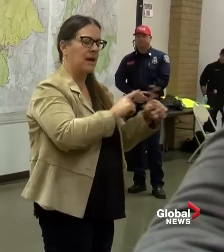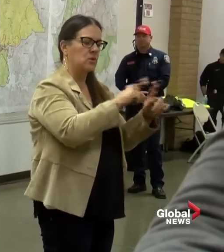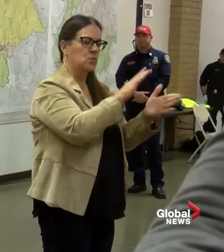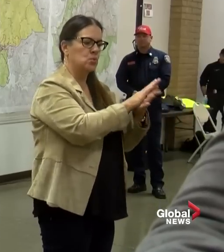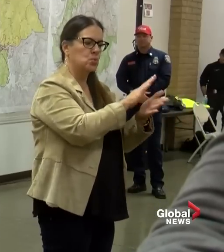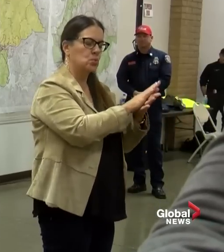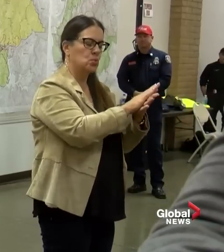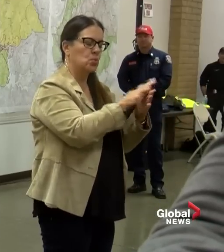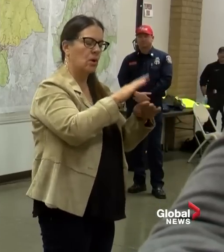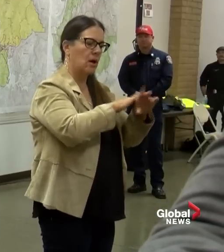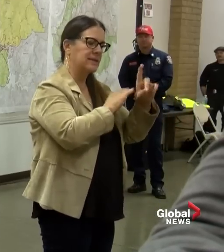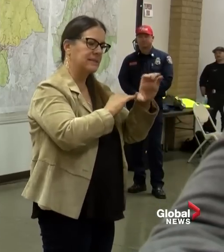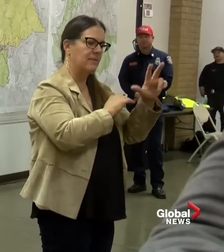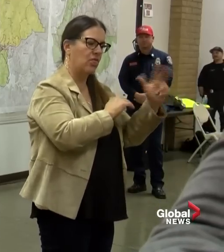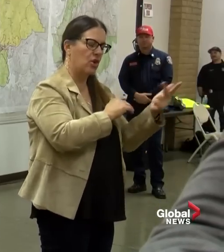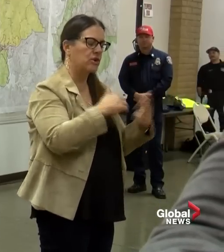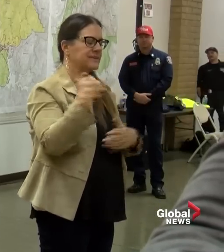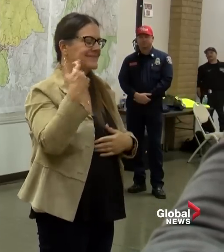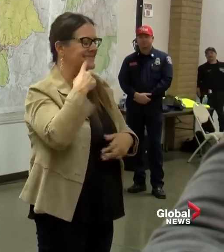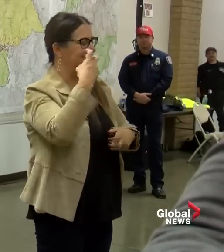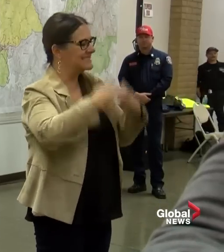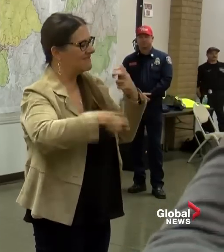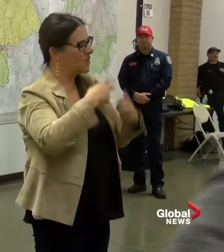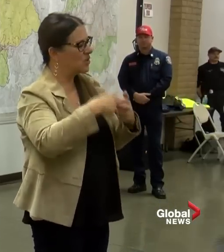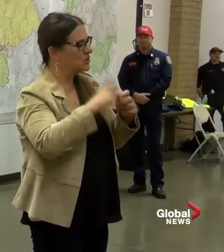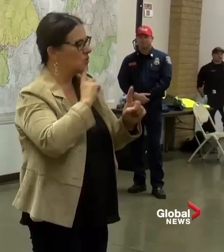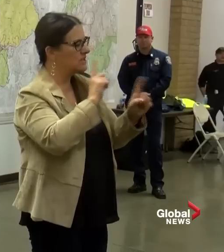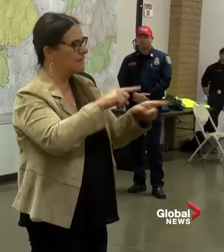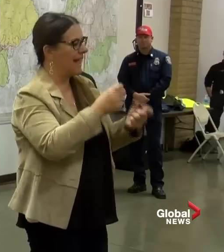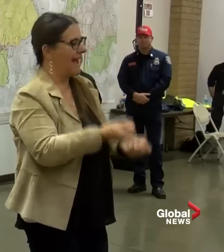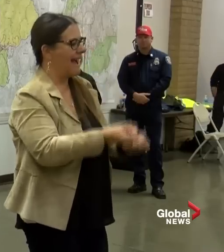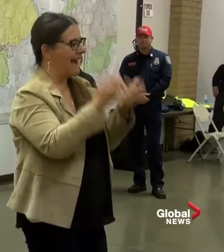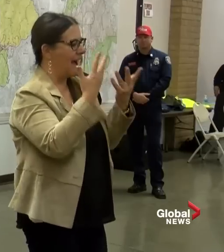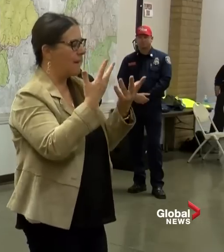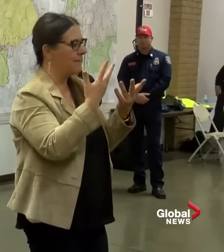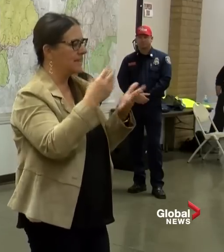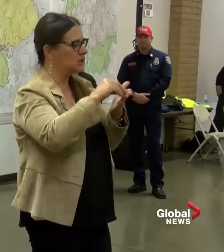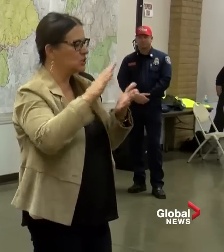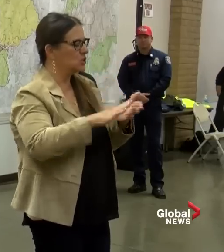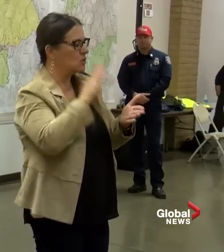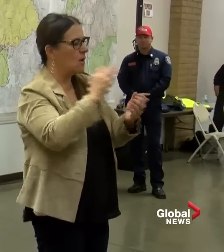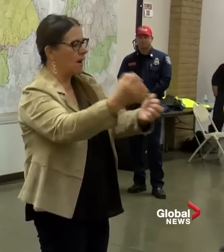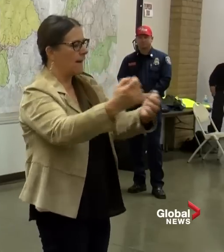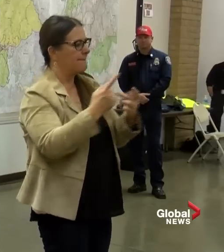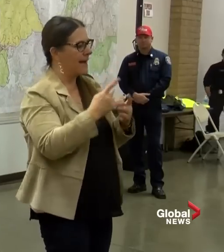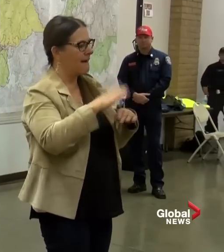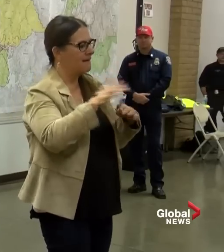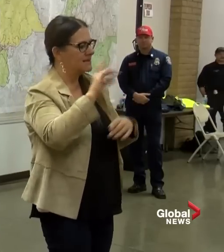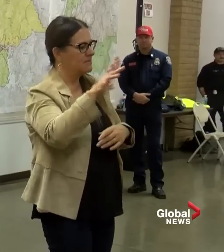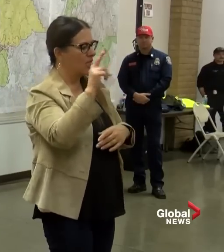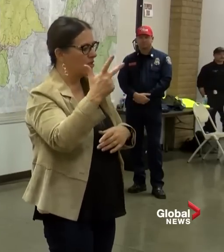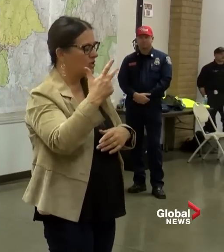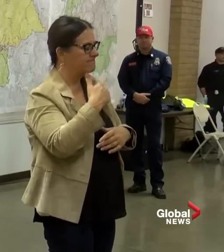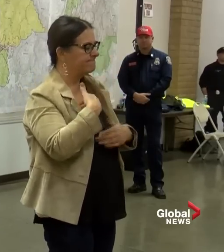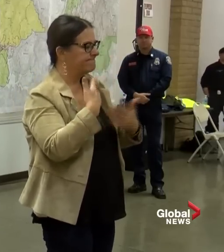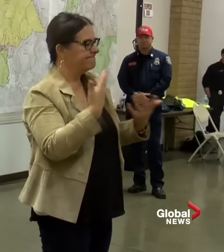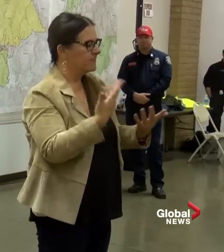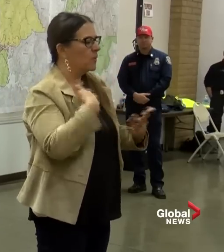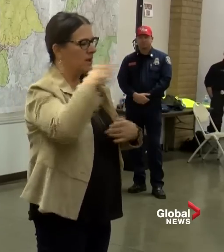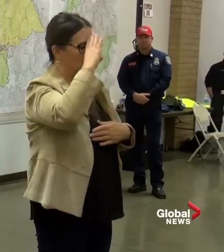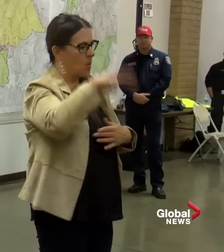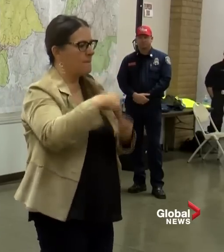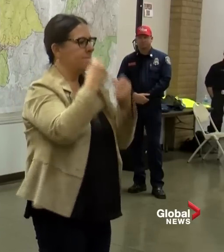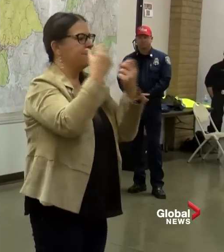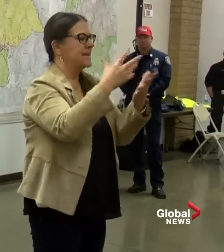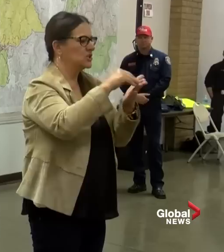It's difficult for us to respond to the question of how many will be returning on December 3rd. We know that many